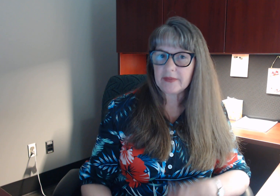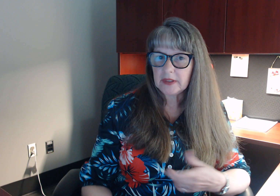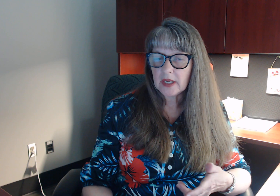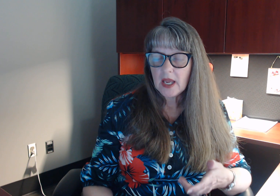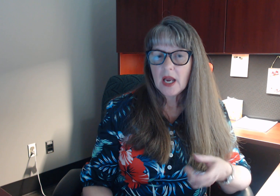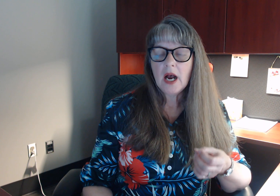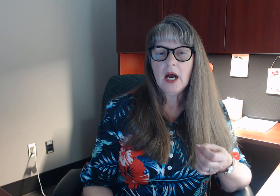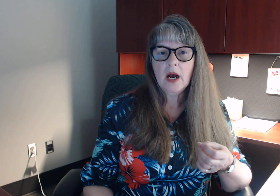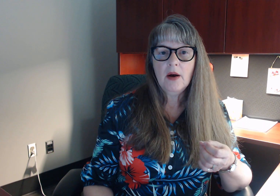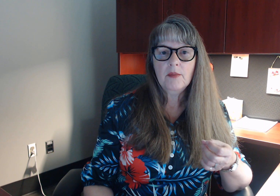Catholic